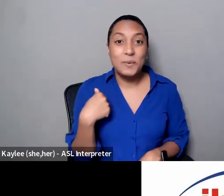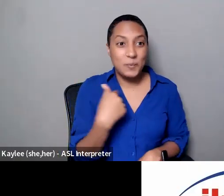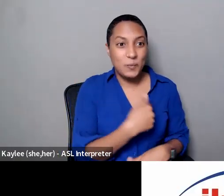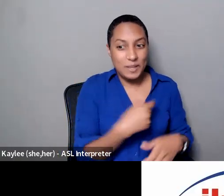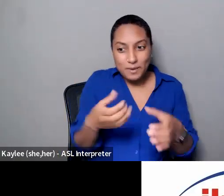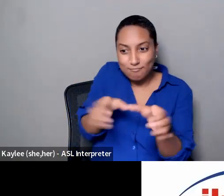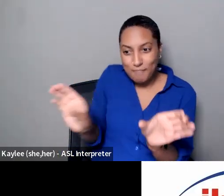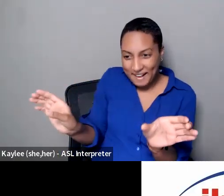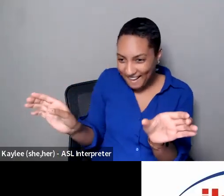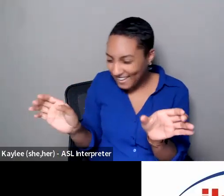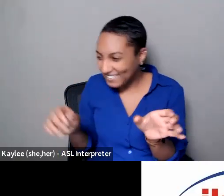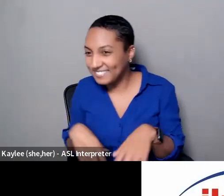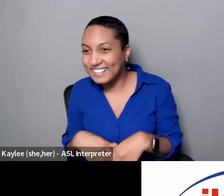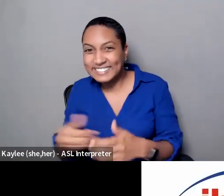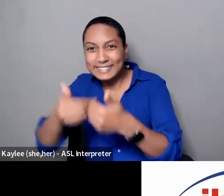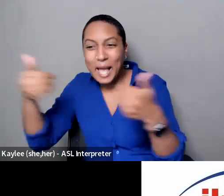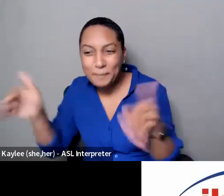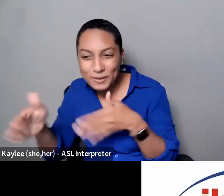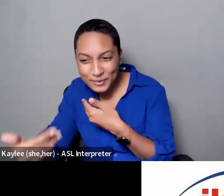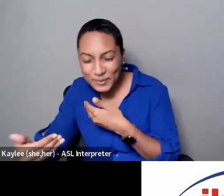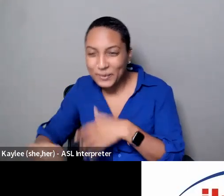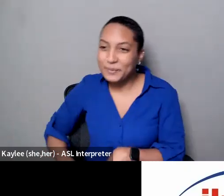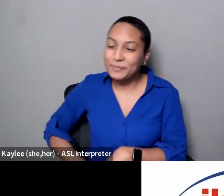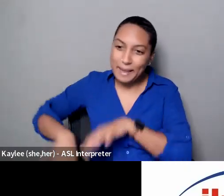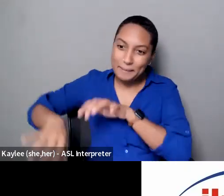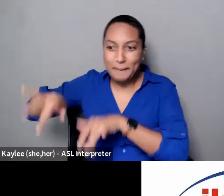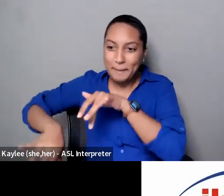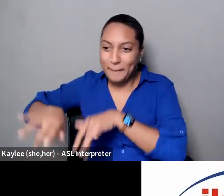to actually do some of our work.